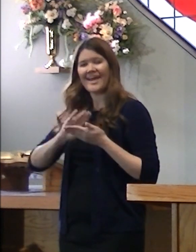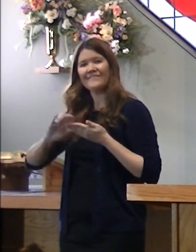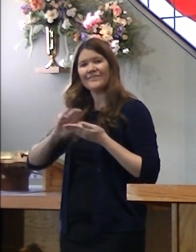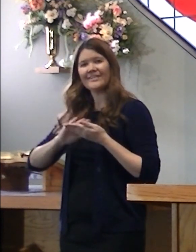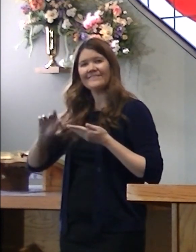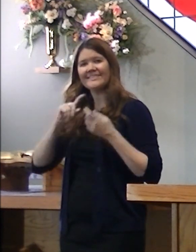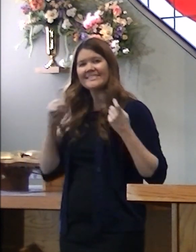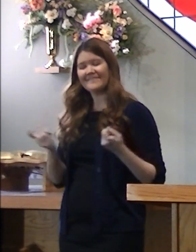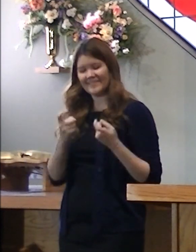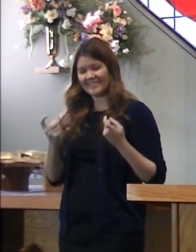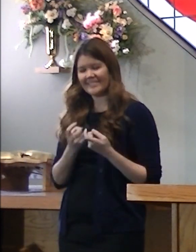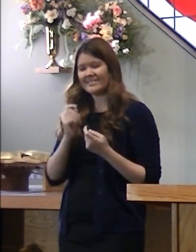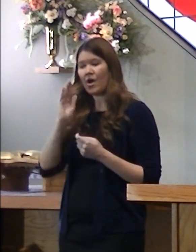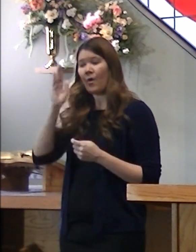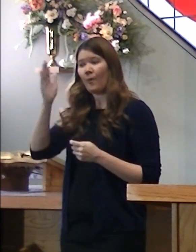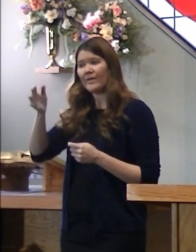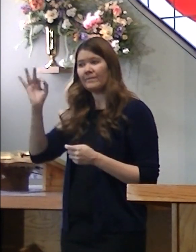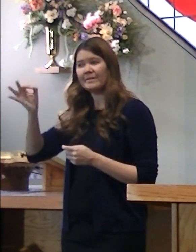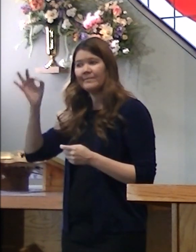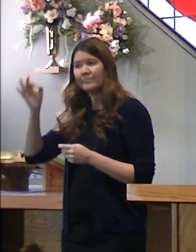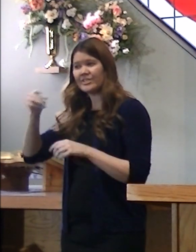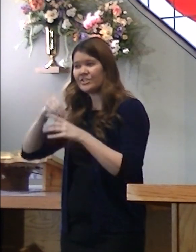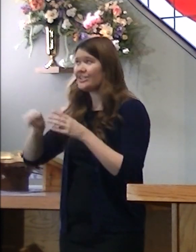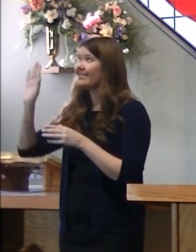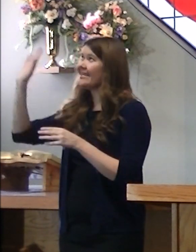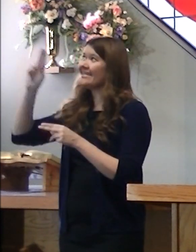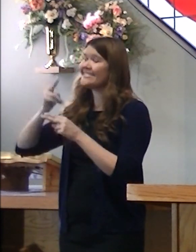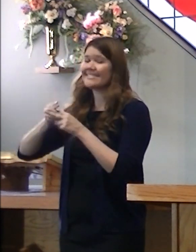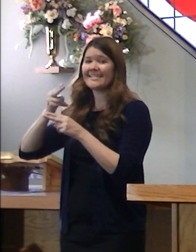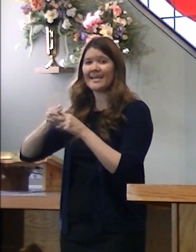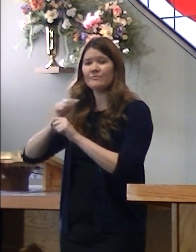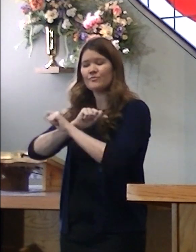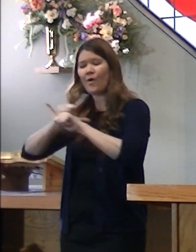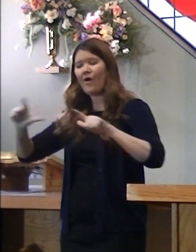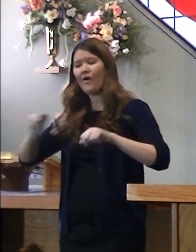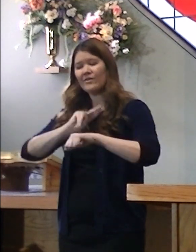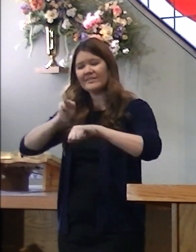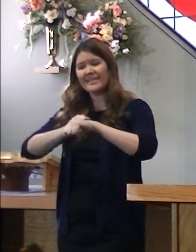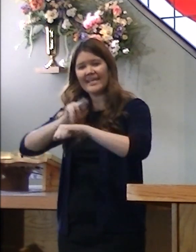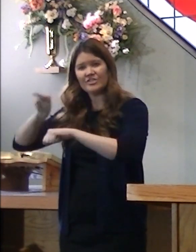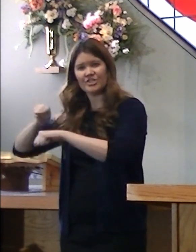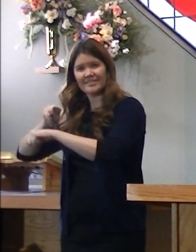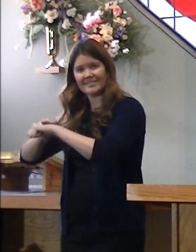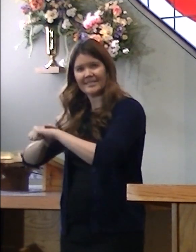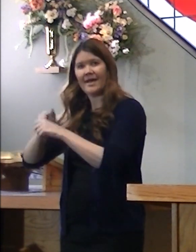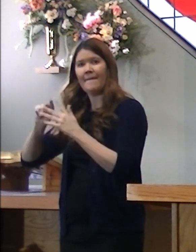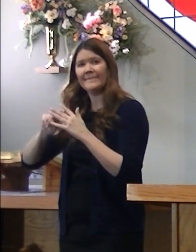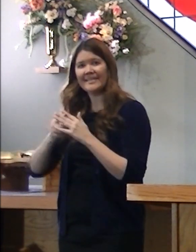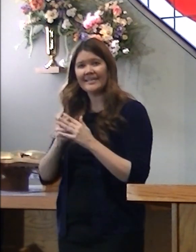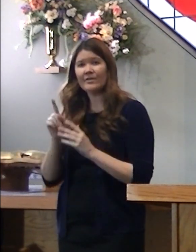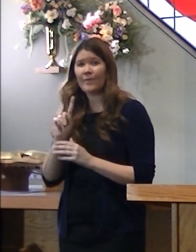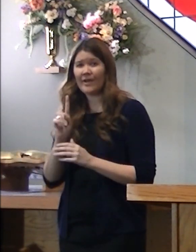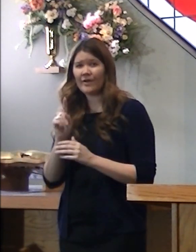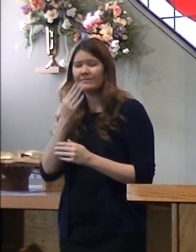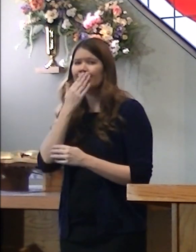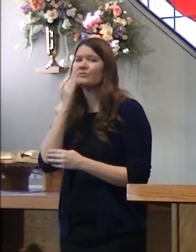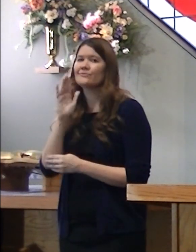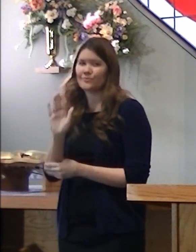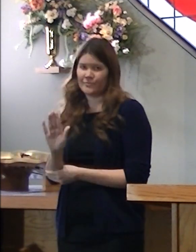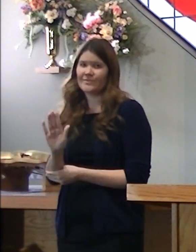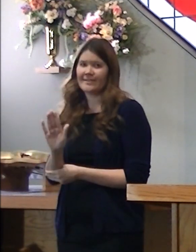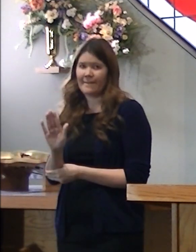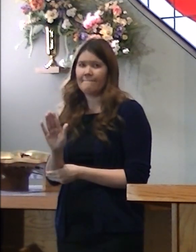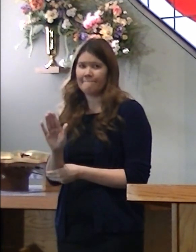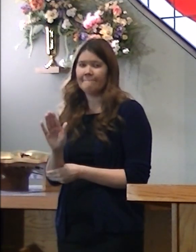forgiveness of sins will be preached in his name to all nations, beginning at Jerusalem." With these